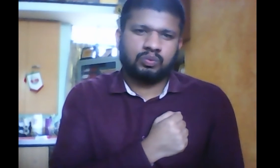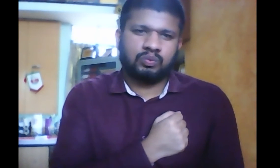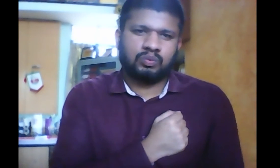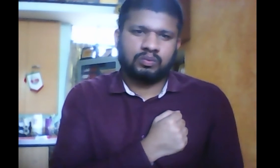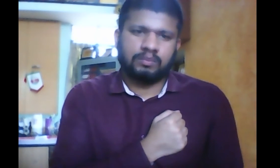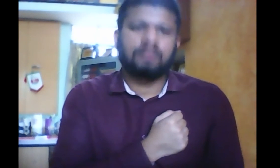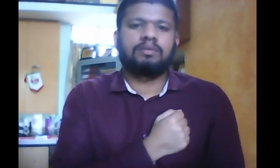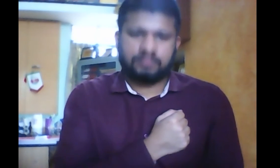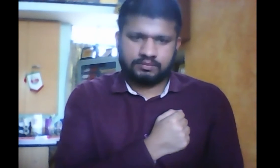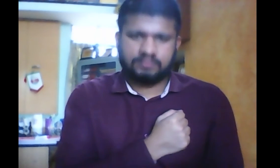like sorry.